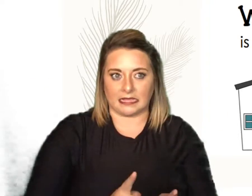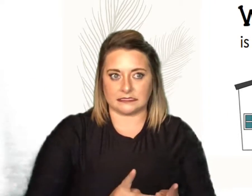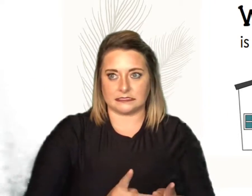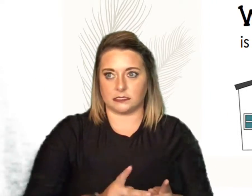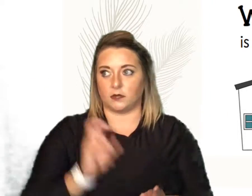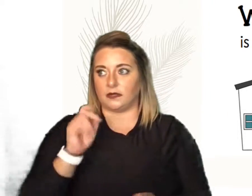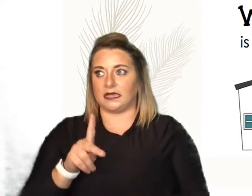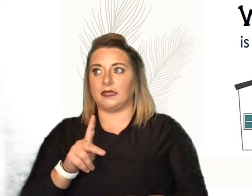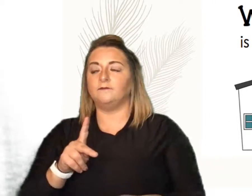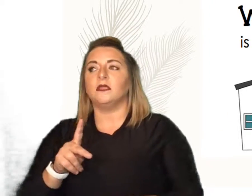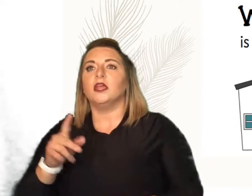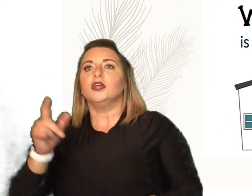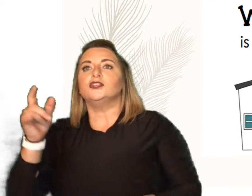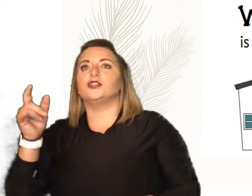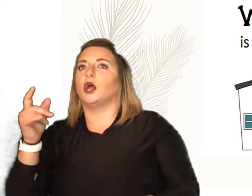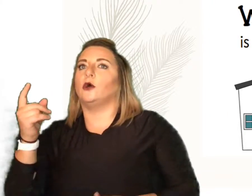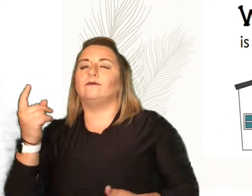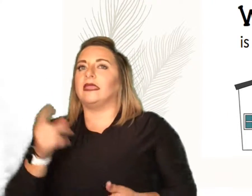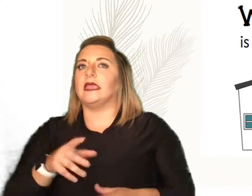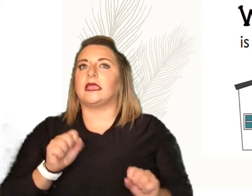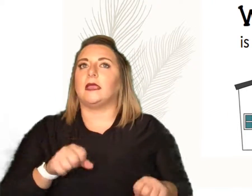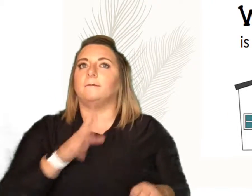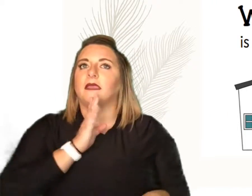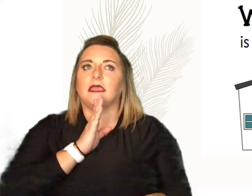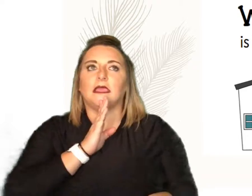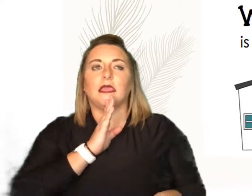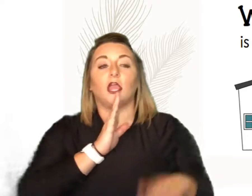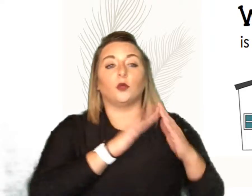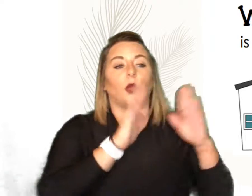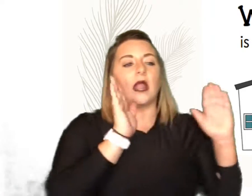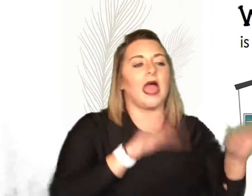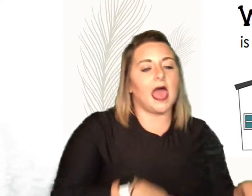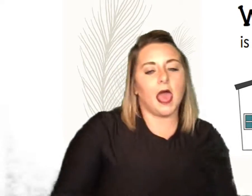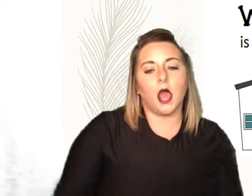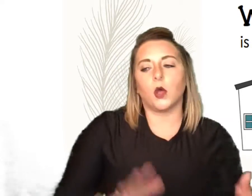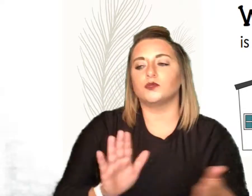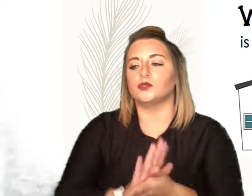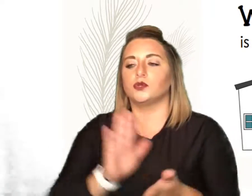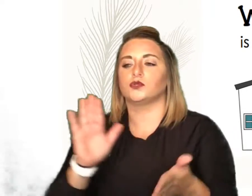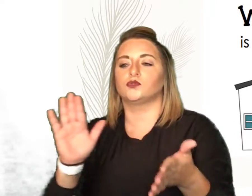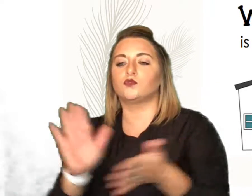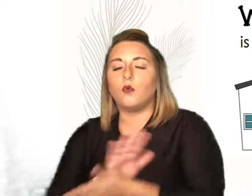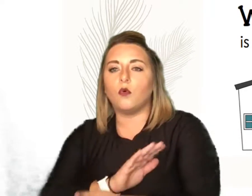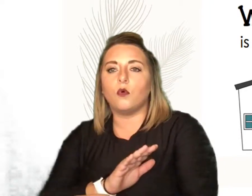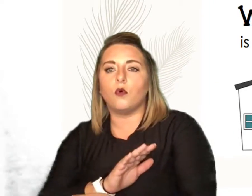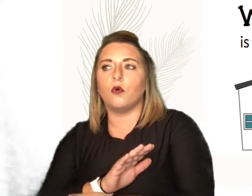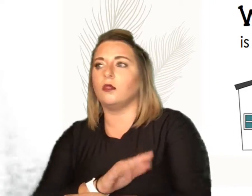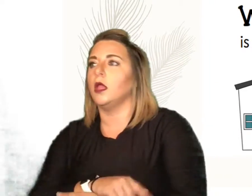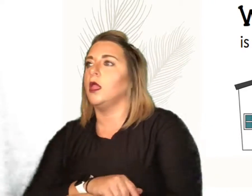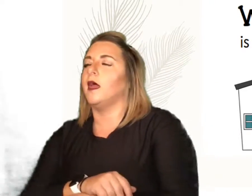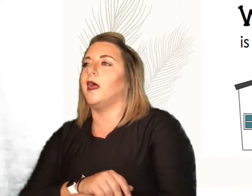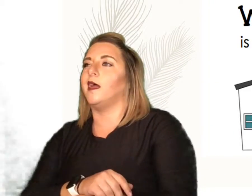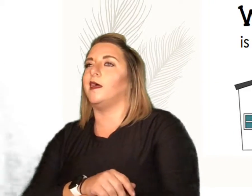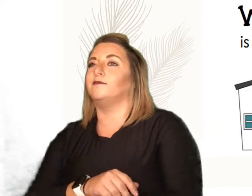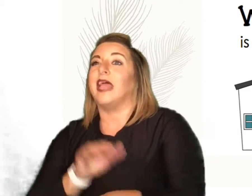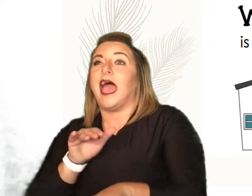a place? Okay? So it can be your house,